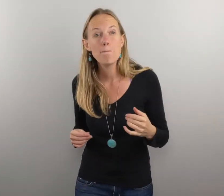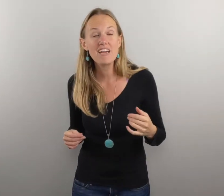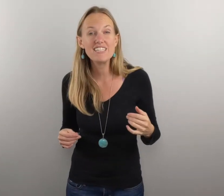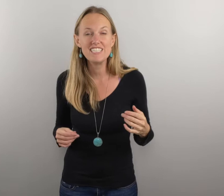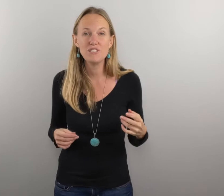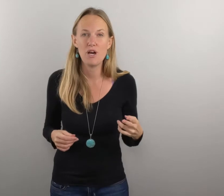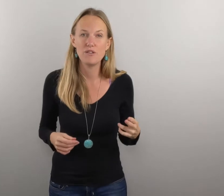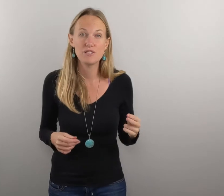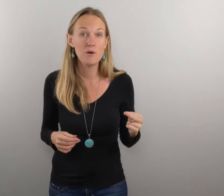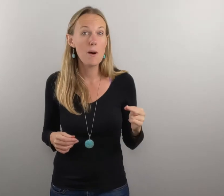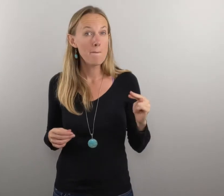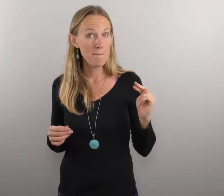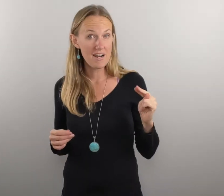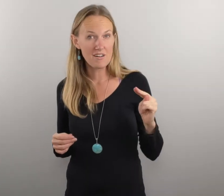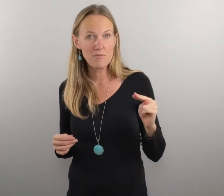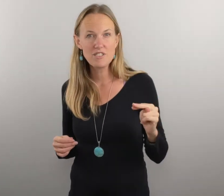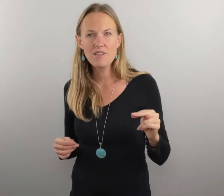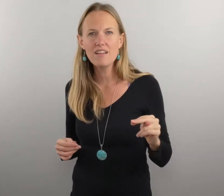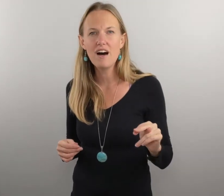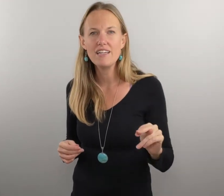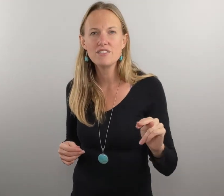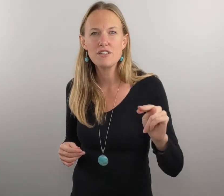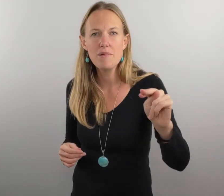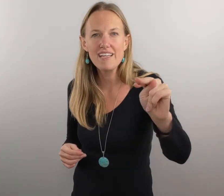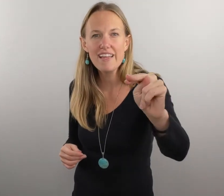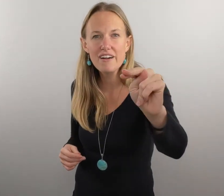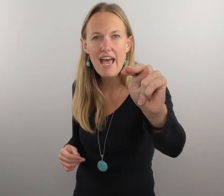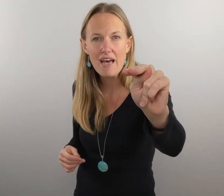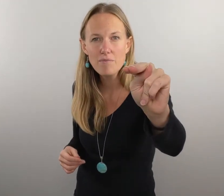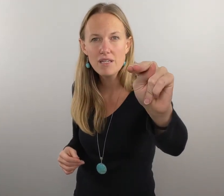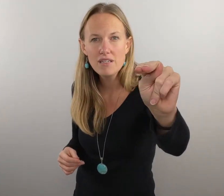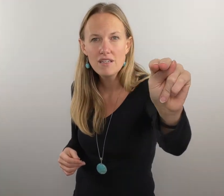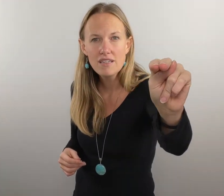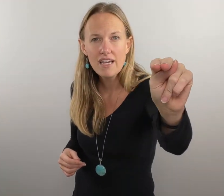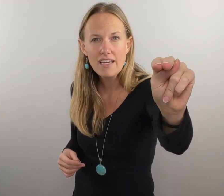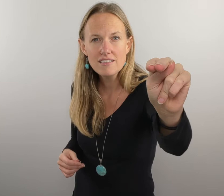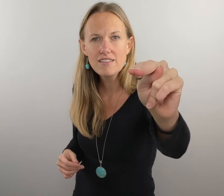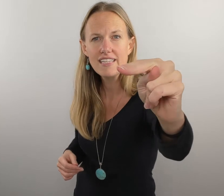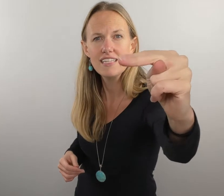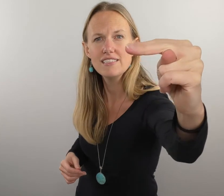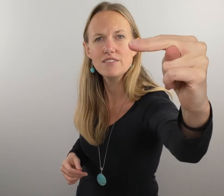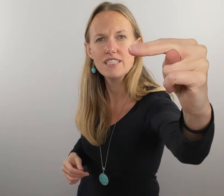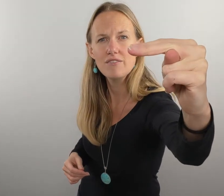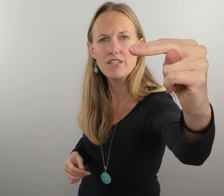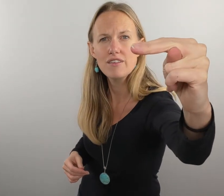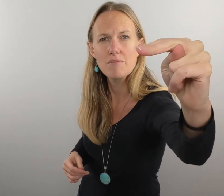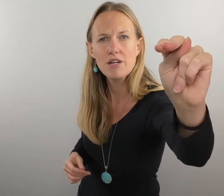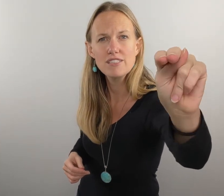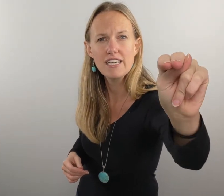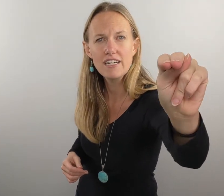Mary, did you know? So Mary, we do that a lot. So you're going to make a letter M. Okay, so like this. So seeing where your thumb goes there.